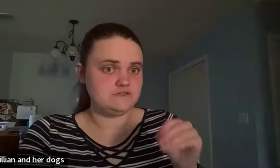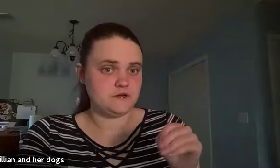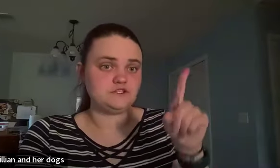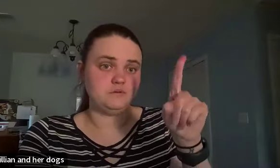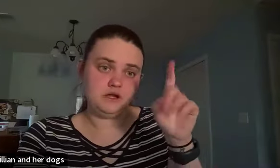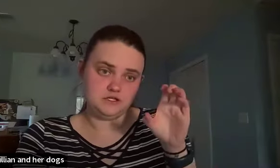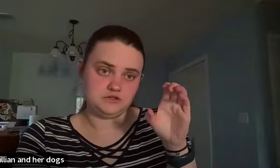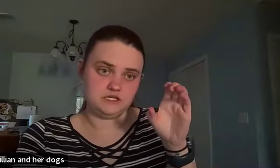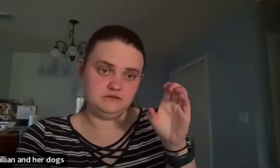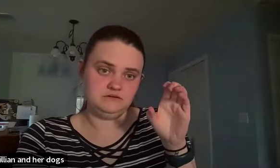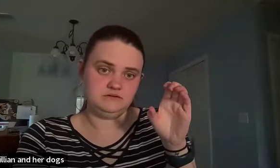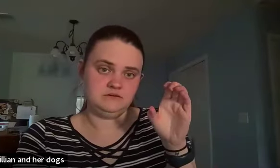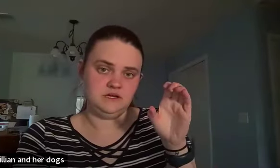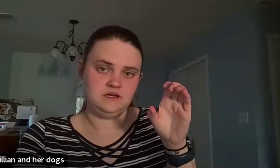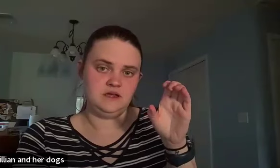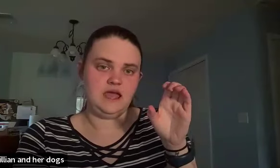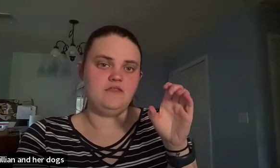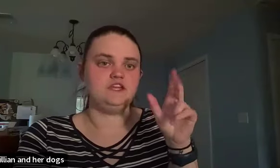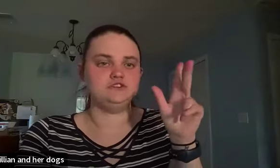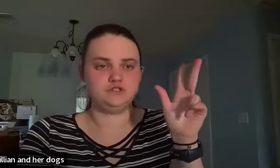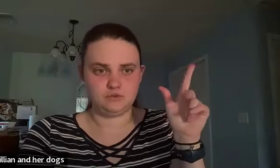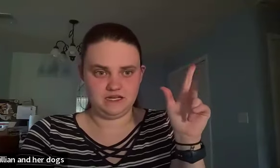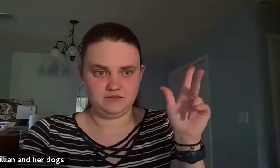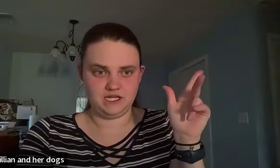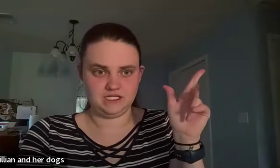hundreds first, so 100, and then you'll do 23.